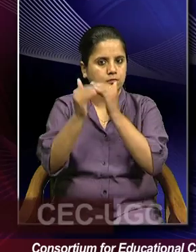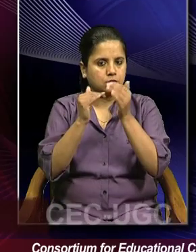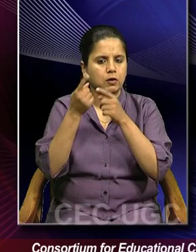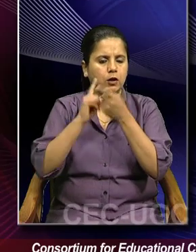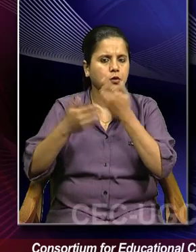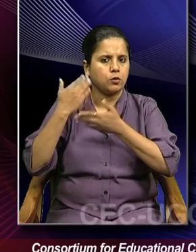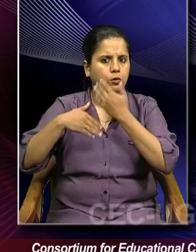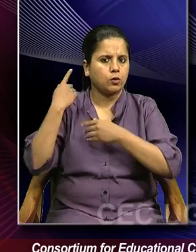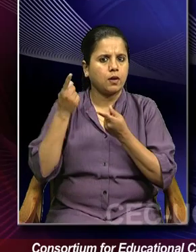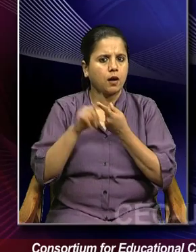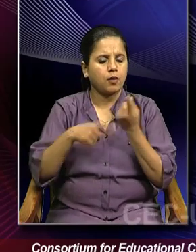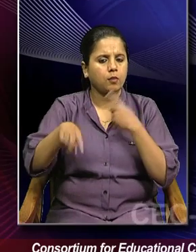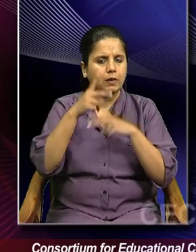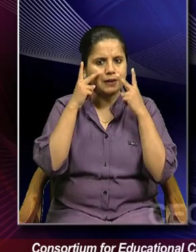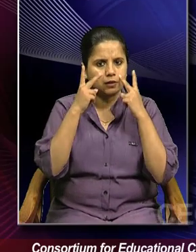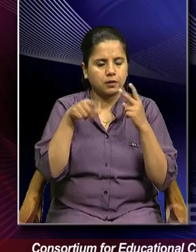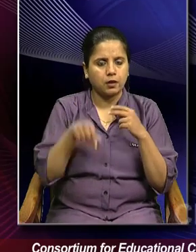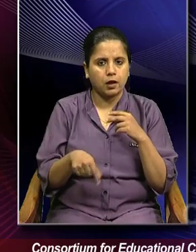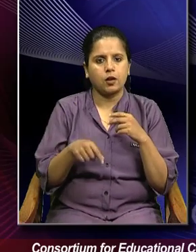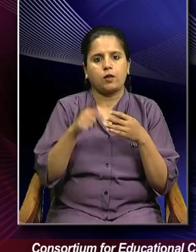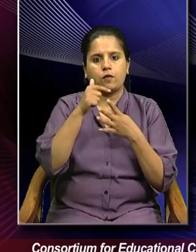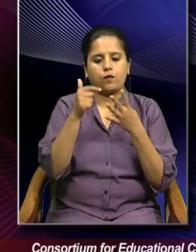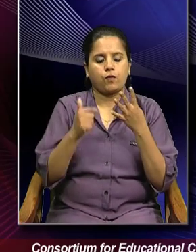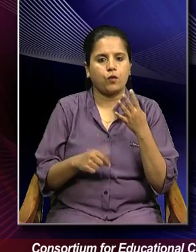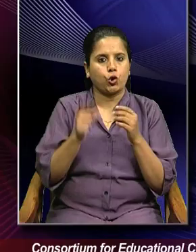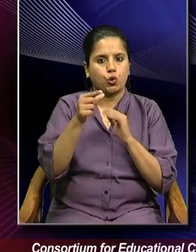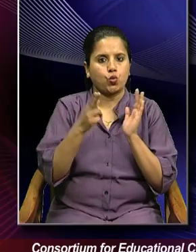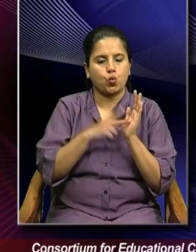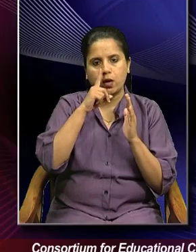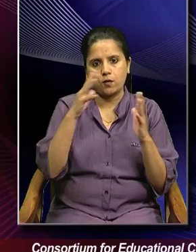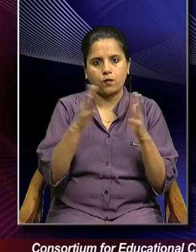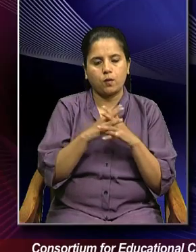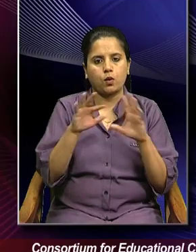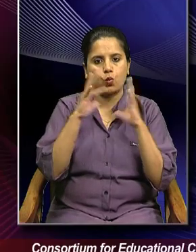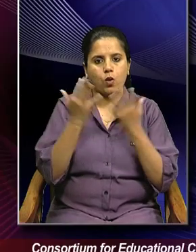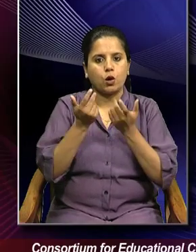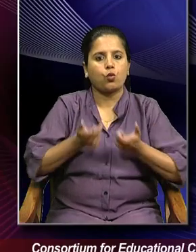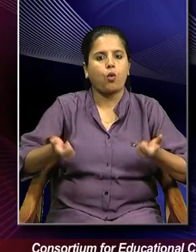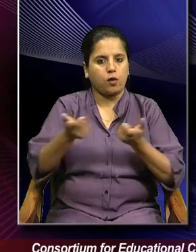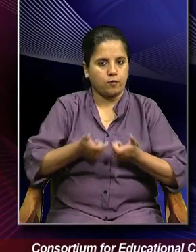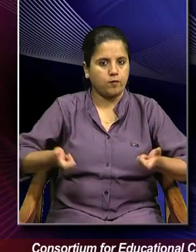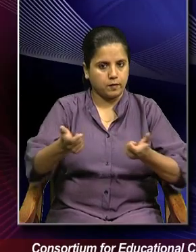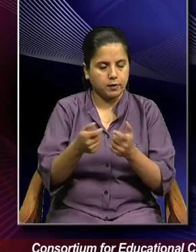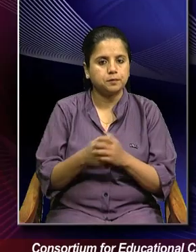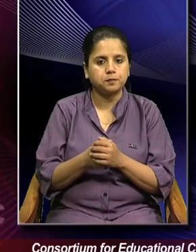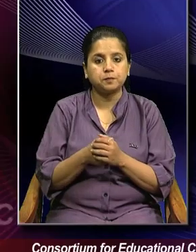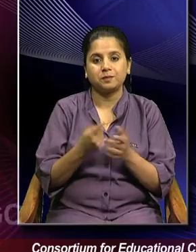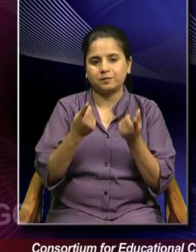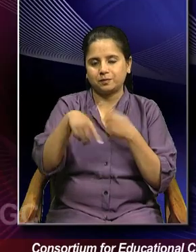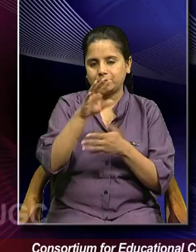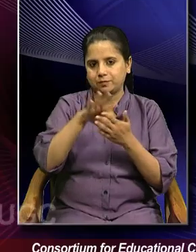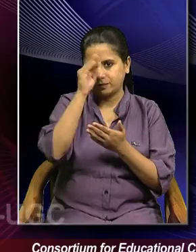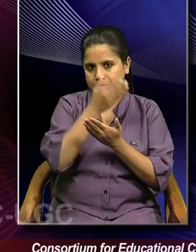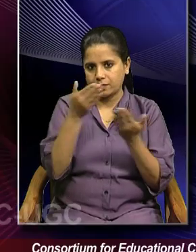historical trajectory of 4 UN Women World Conferences. Dear learners, in